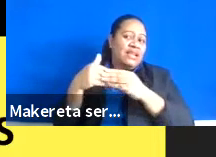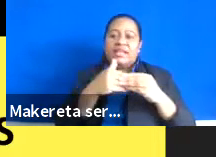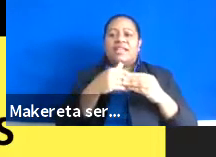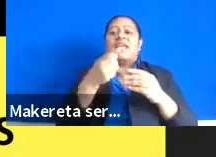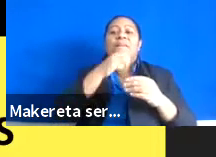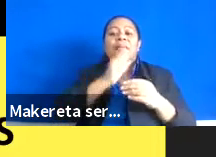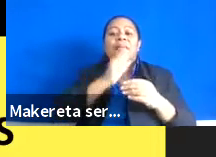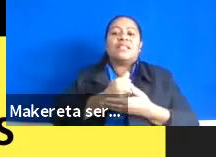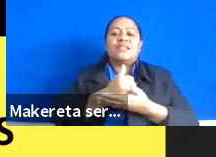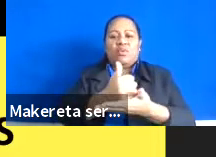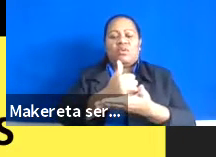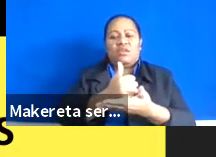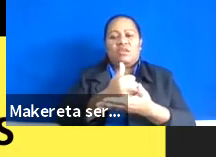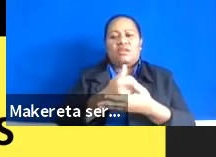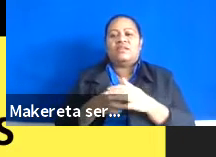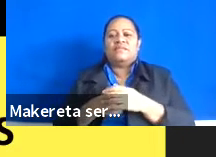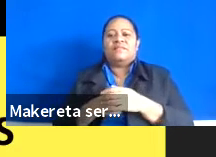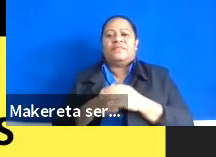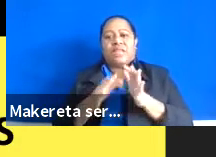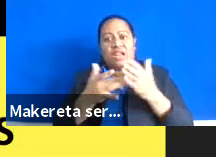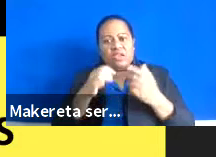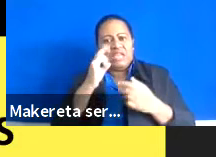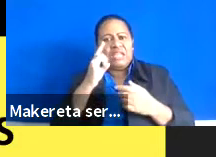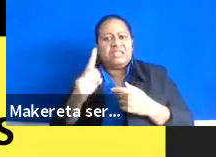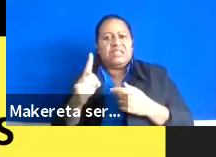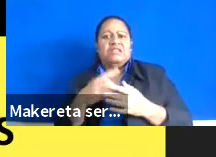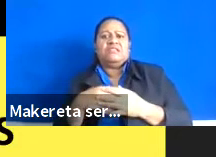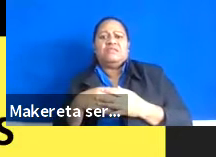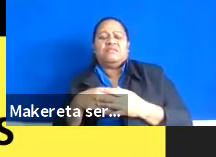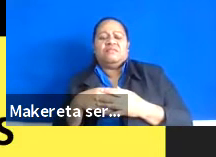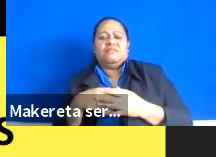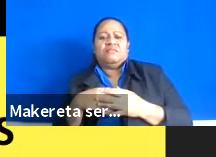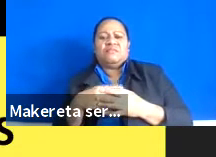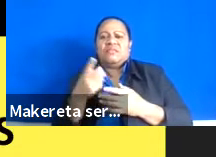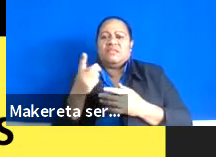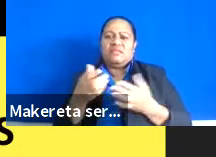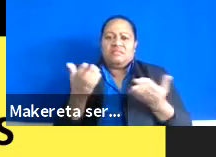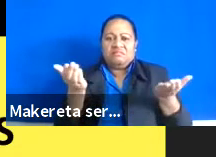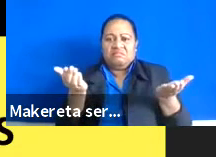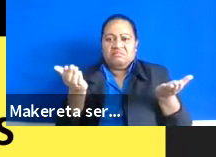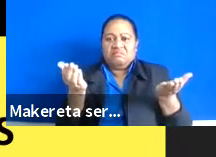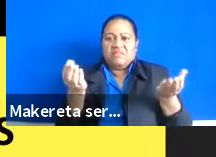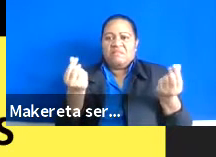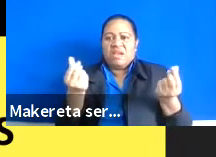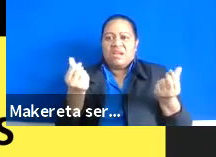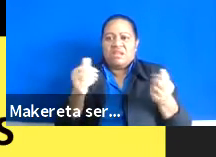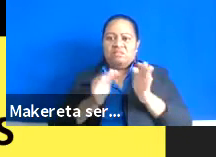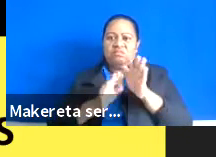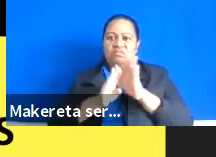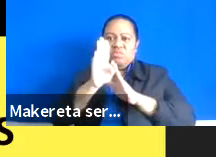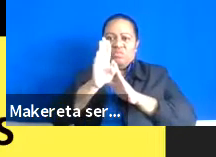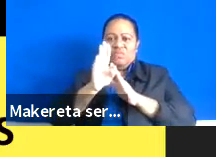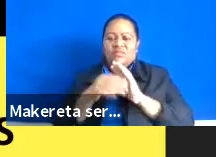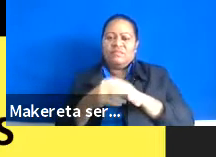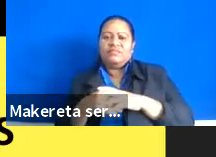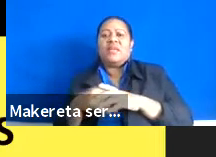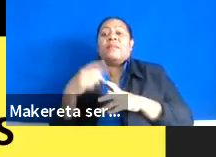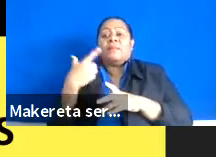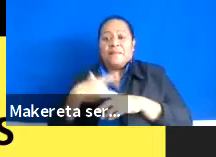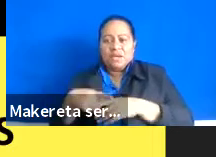in many ways, you can see their income doubled and tripled. And that's because we got